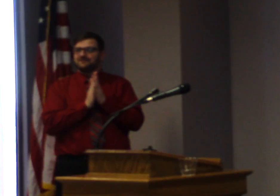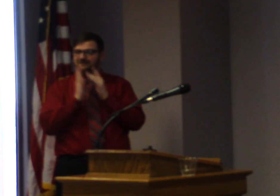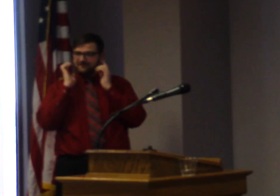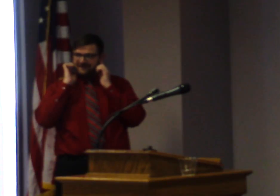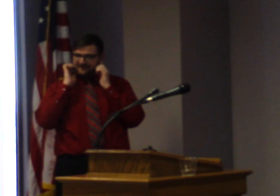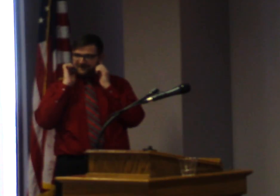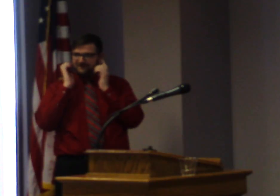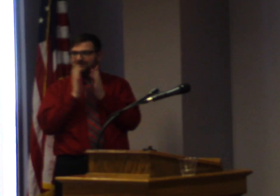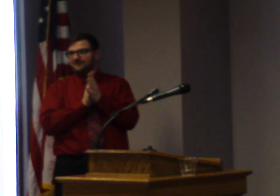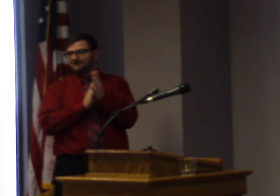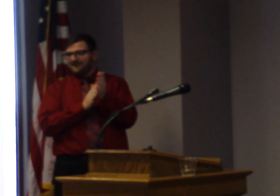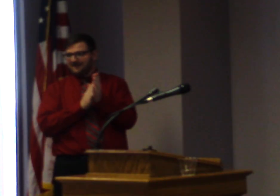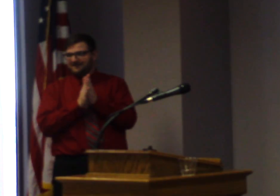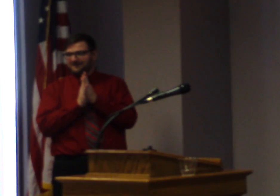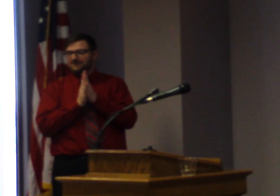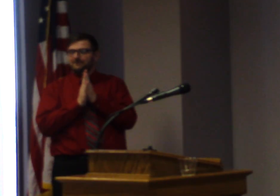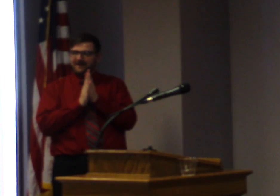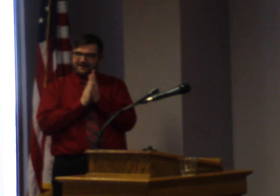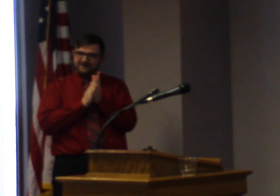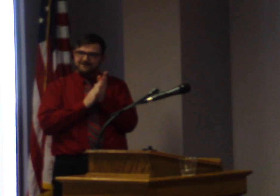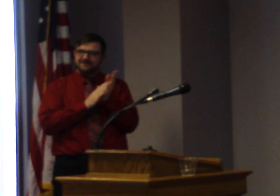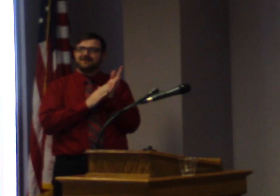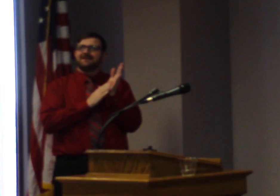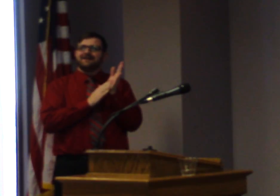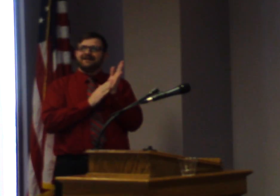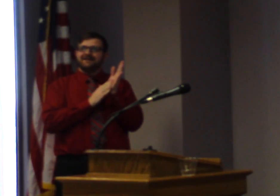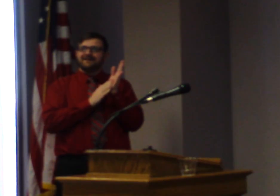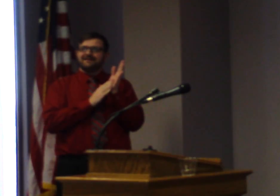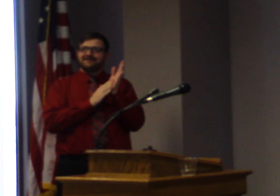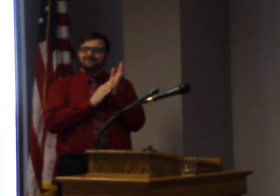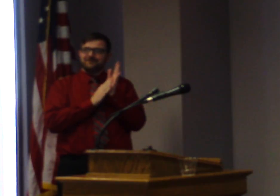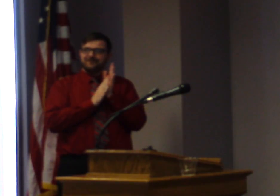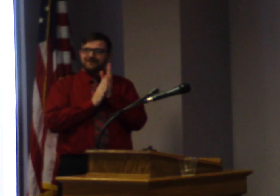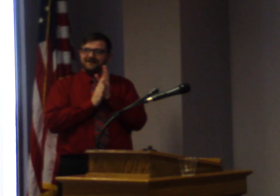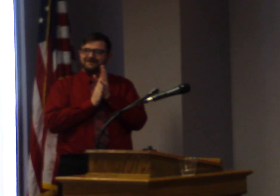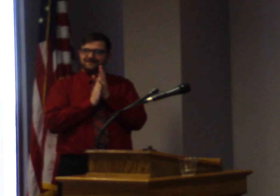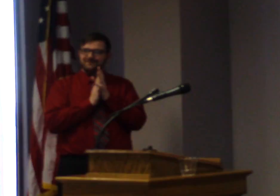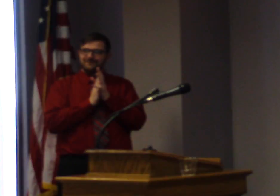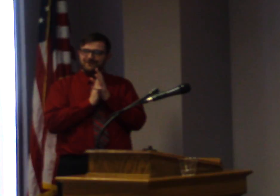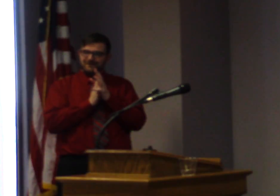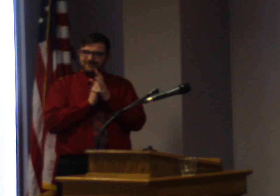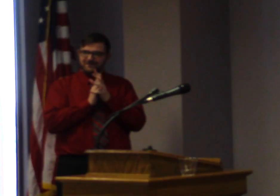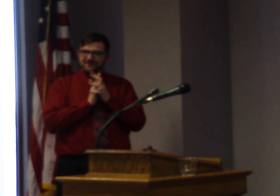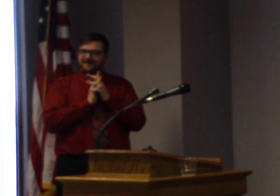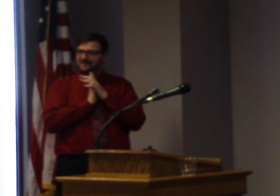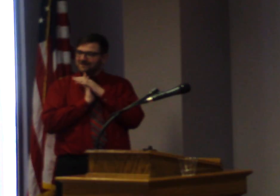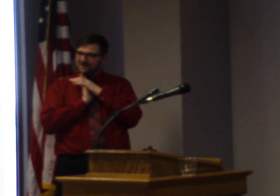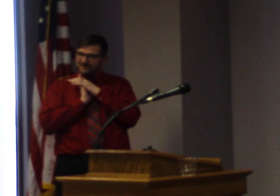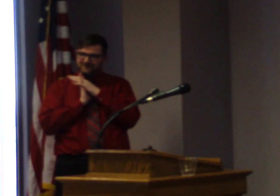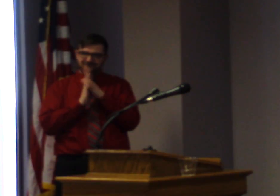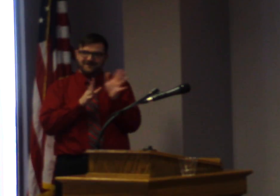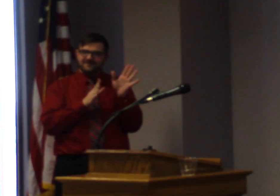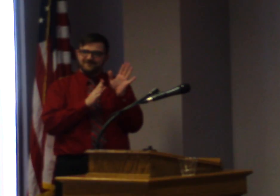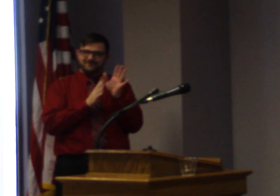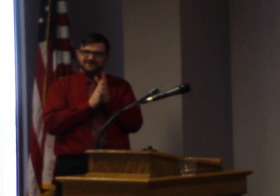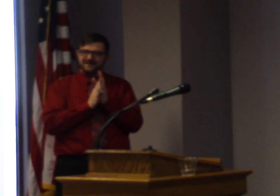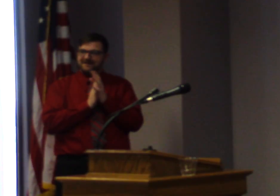looked at my ears, couldn't find them, panicked. And then we went back to Walmart, couldn't find them.